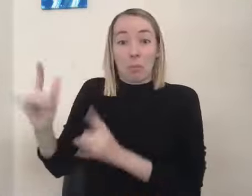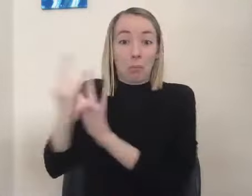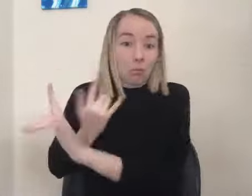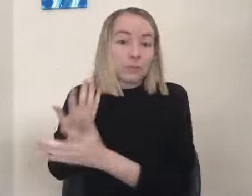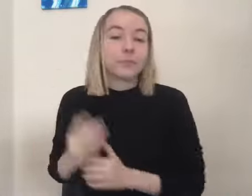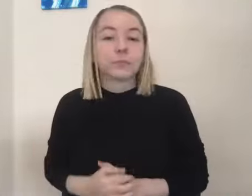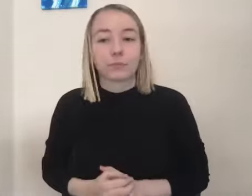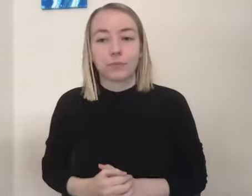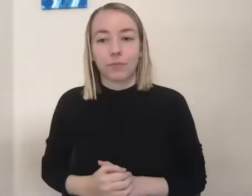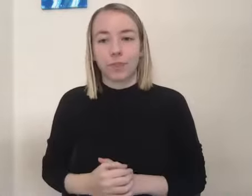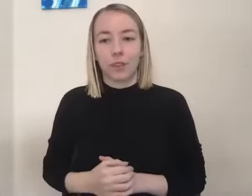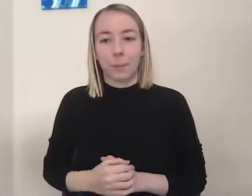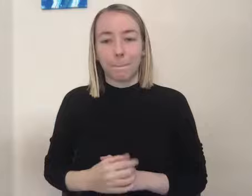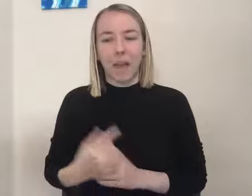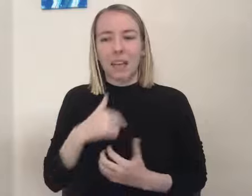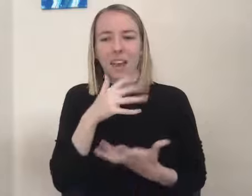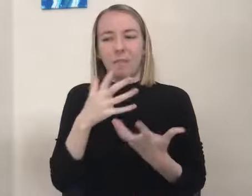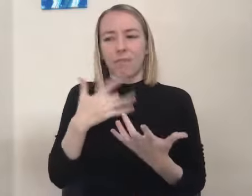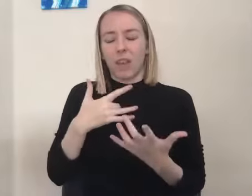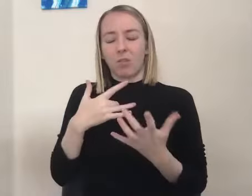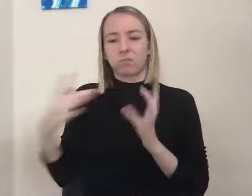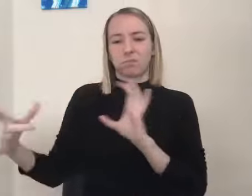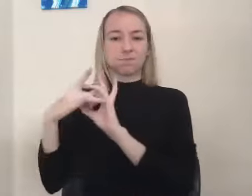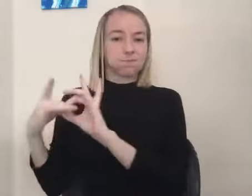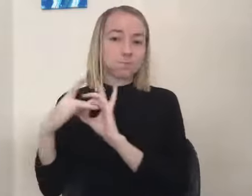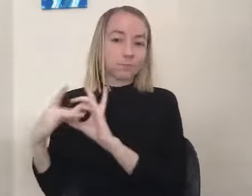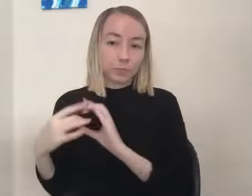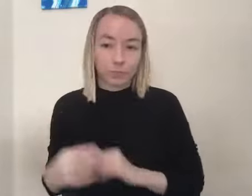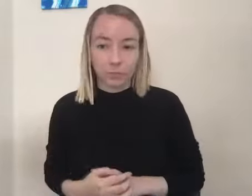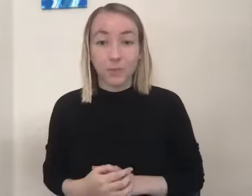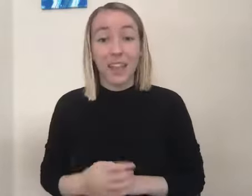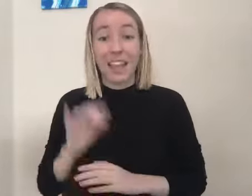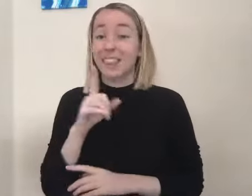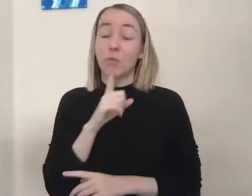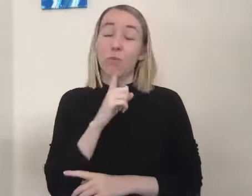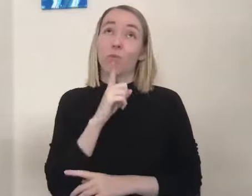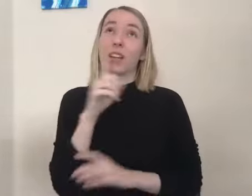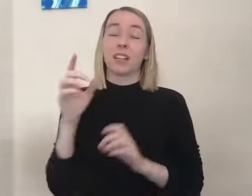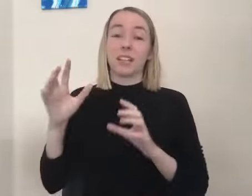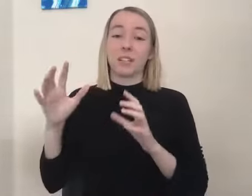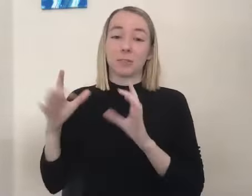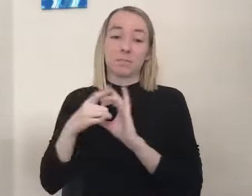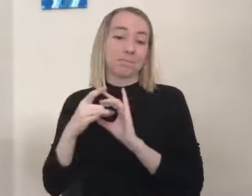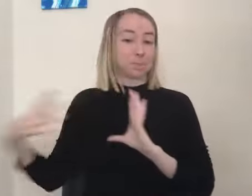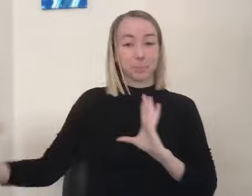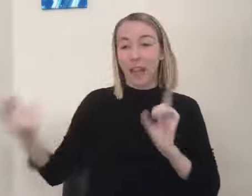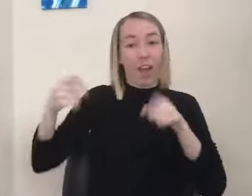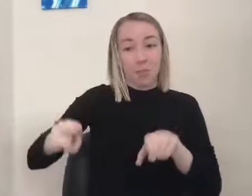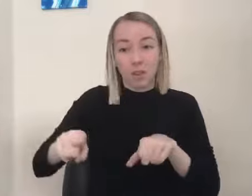rid of feeling not wanted by my husband, who loved me when I didn't love him. Do you know? He ran after me. I never